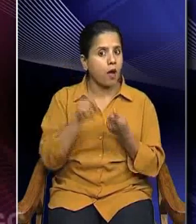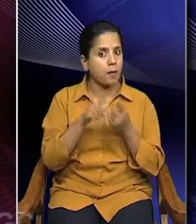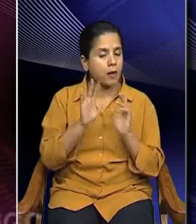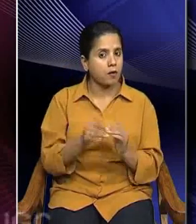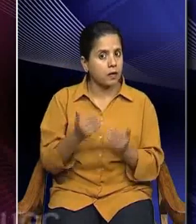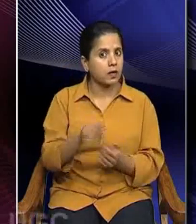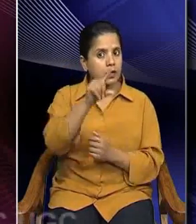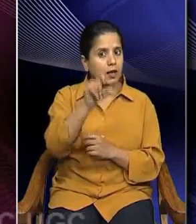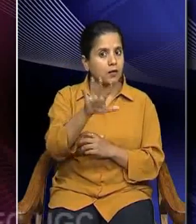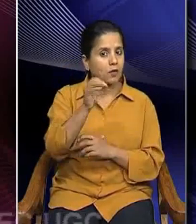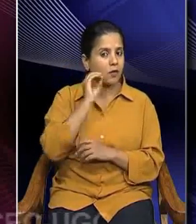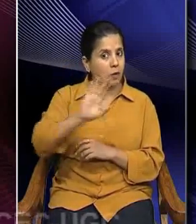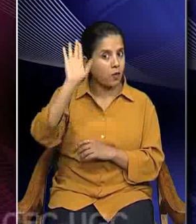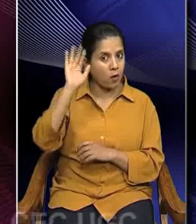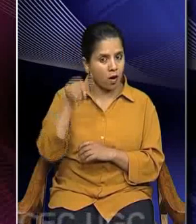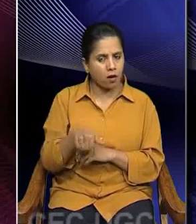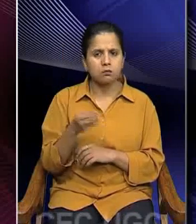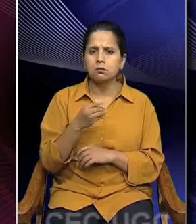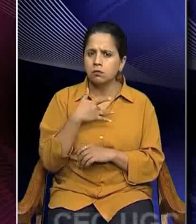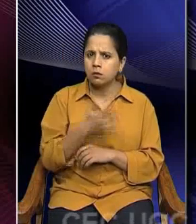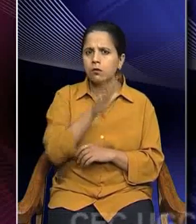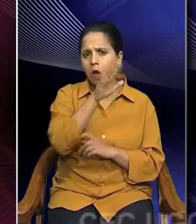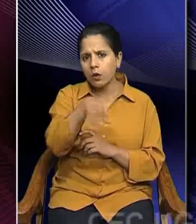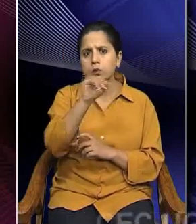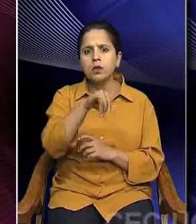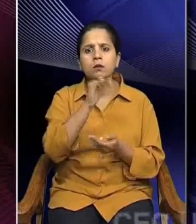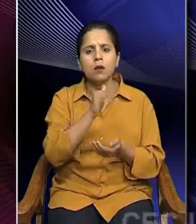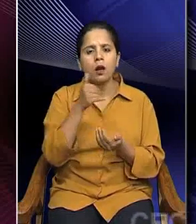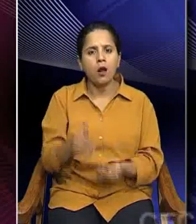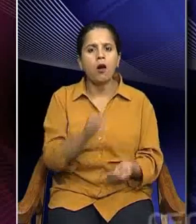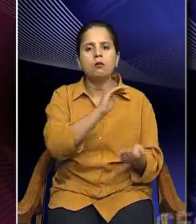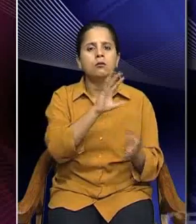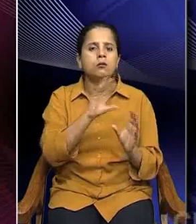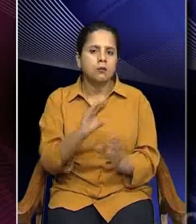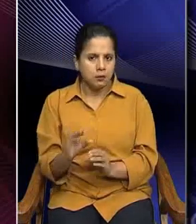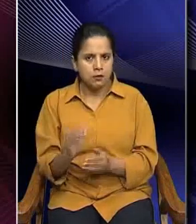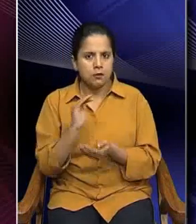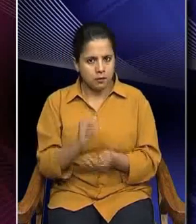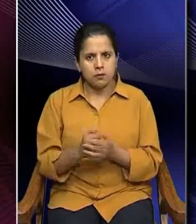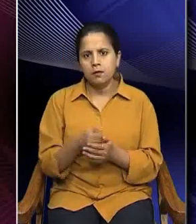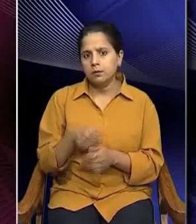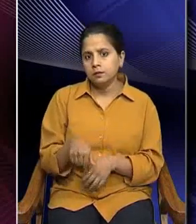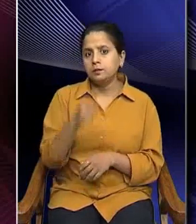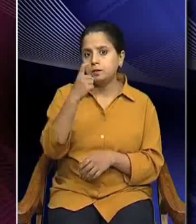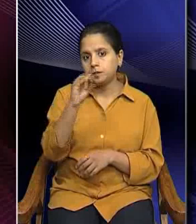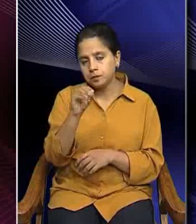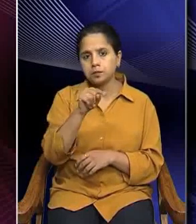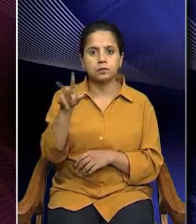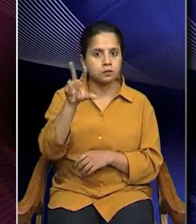in 1950s, which was roughly around 5 to 6 children per woman. So in the last 70 to 80